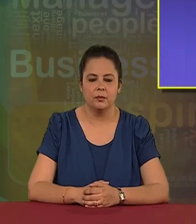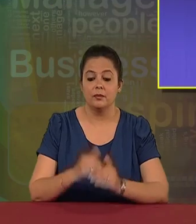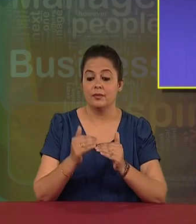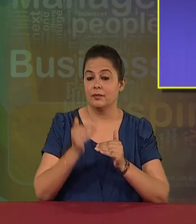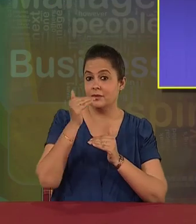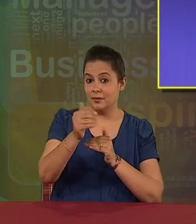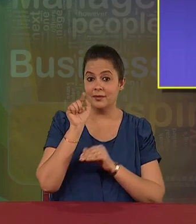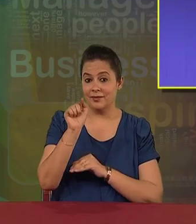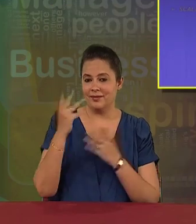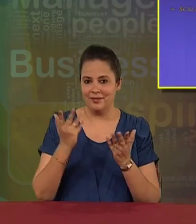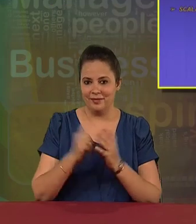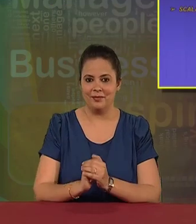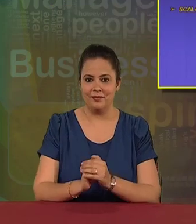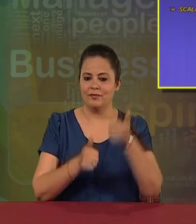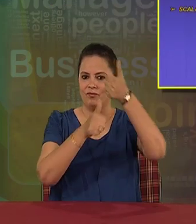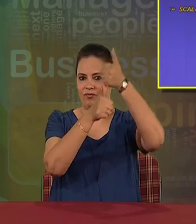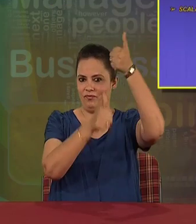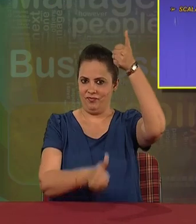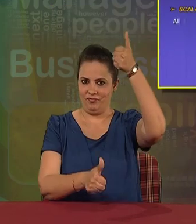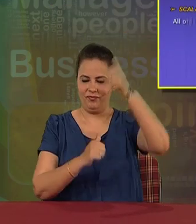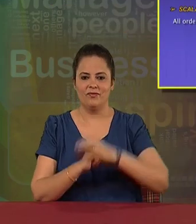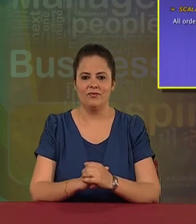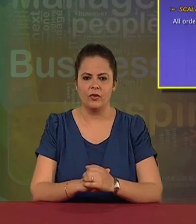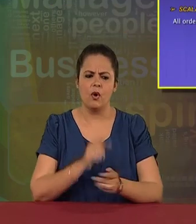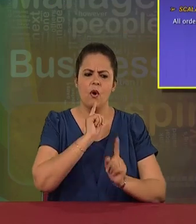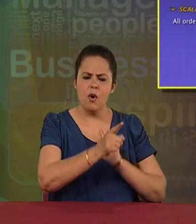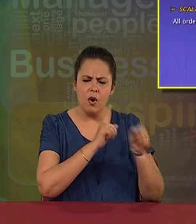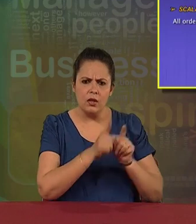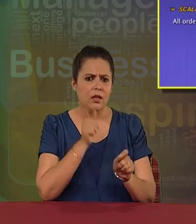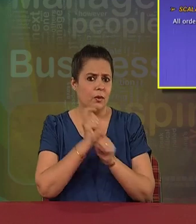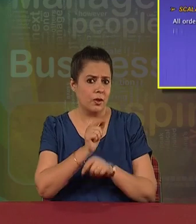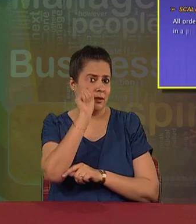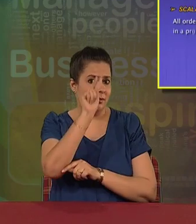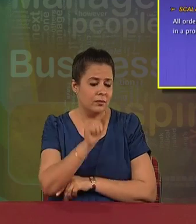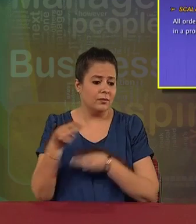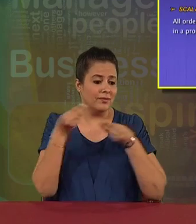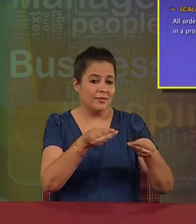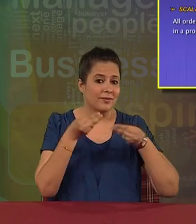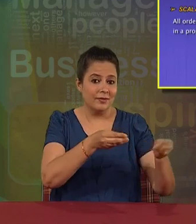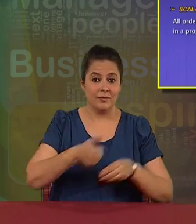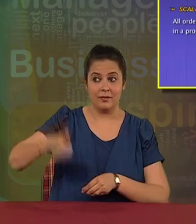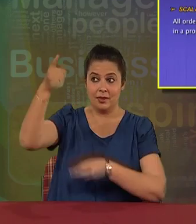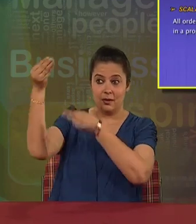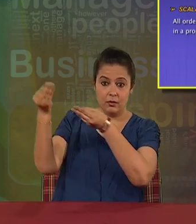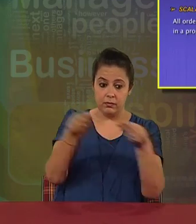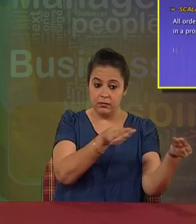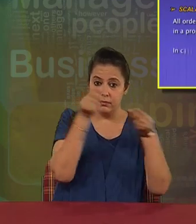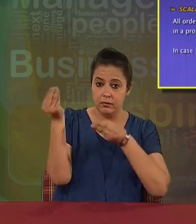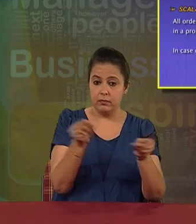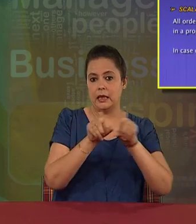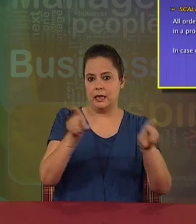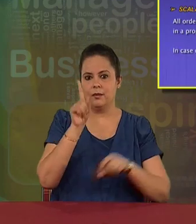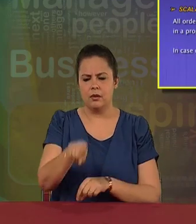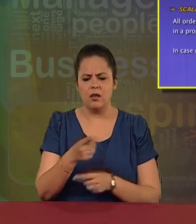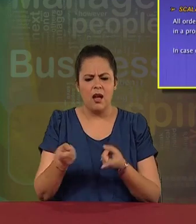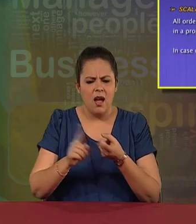Our next principle is scalar chain. All orders and instructions should flow in a proper order. In case